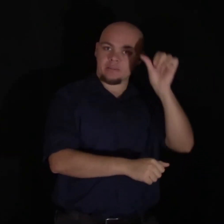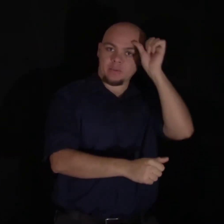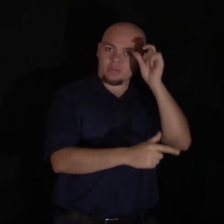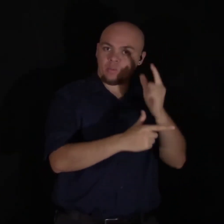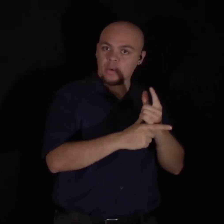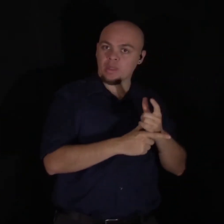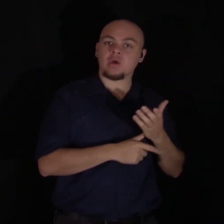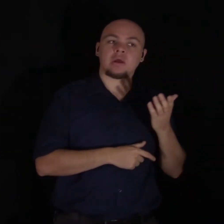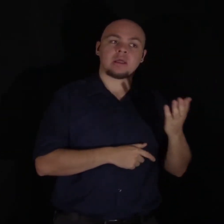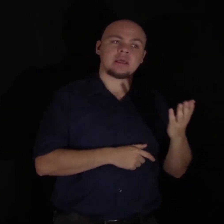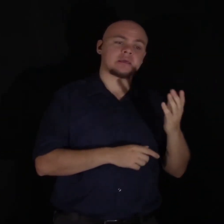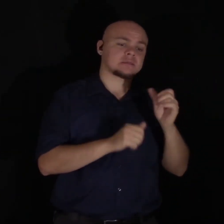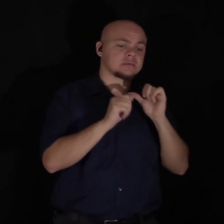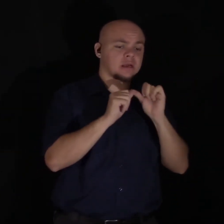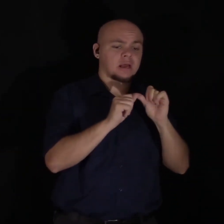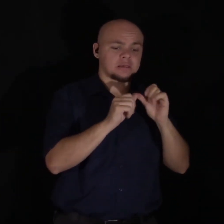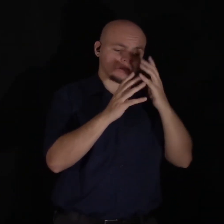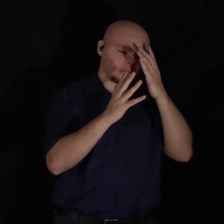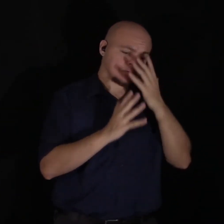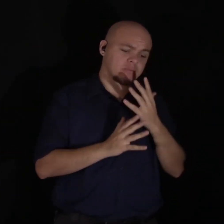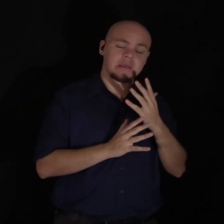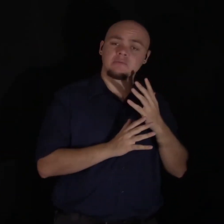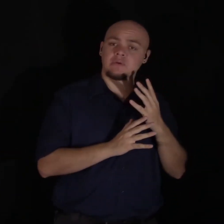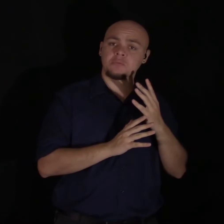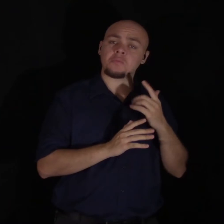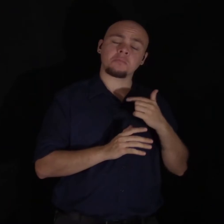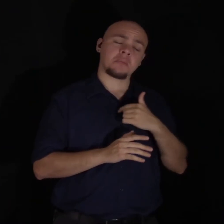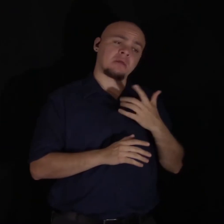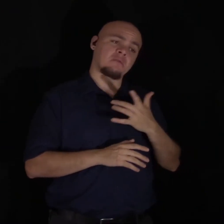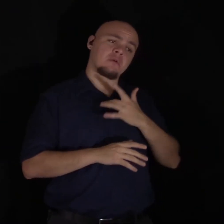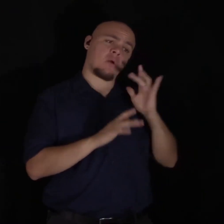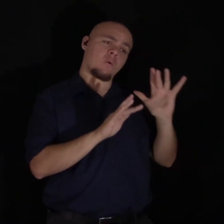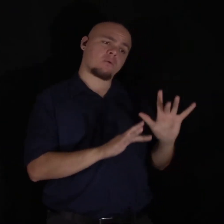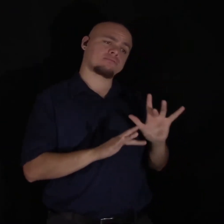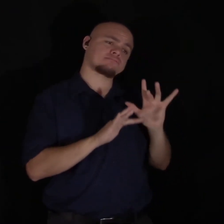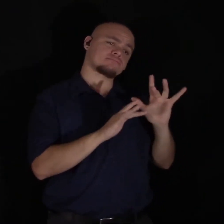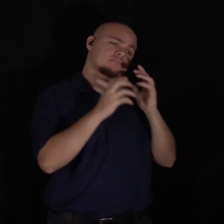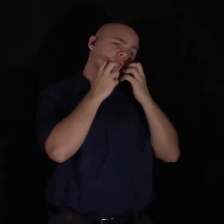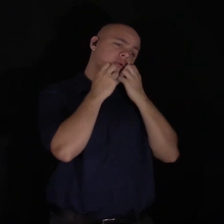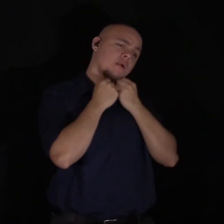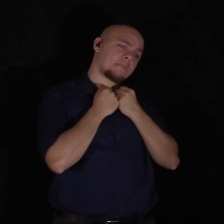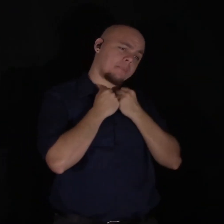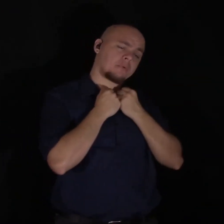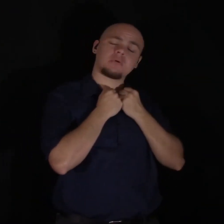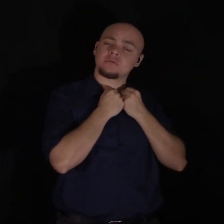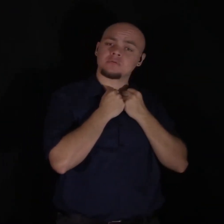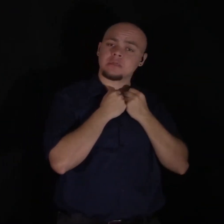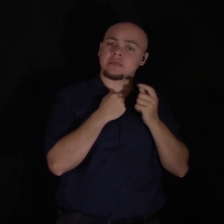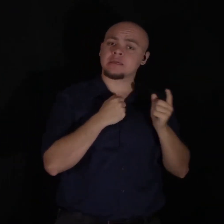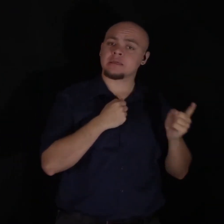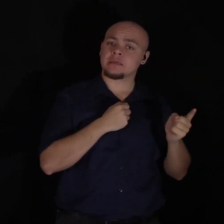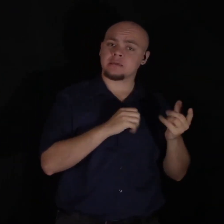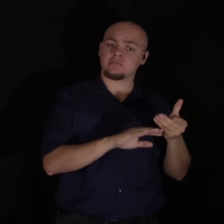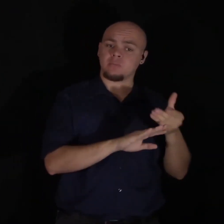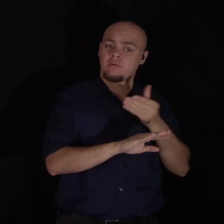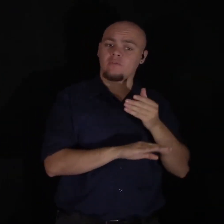and deep grief fills me with sympathy and compassion. He must have been a noble creature in his better